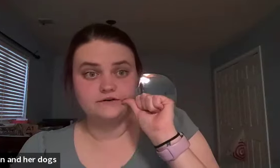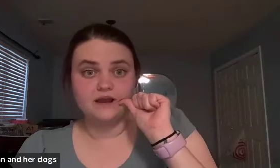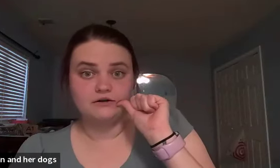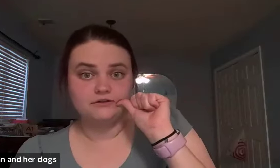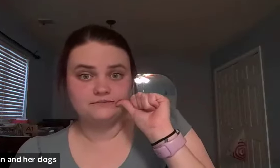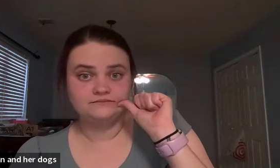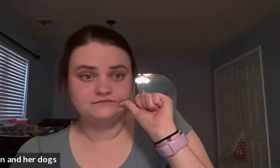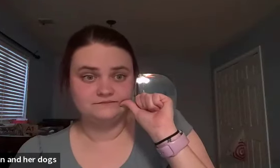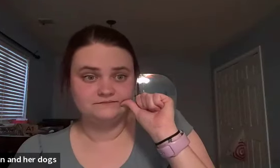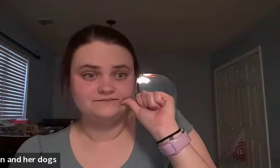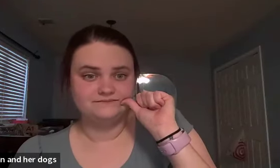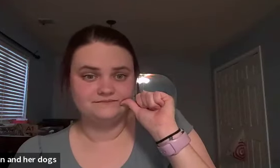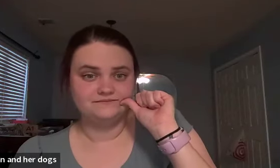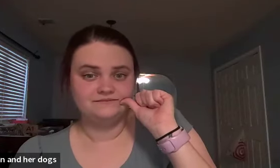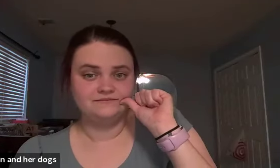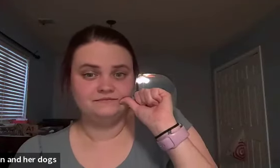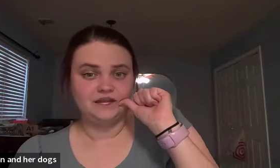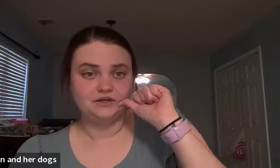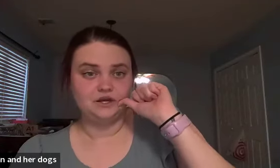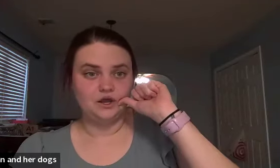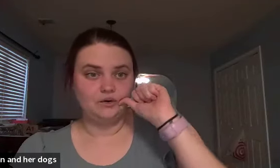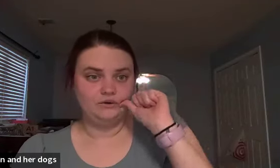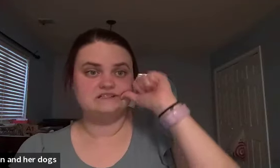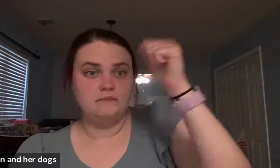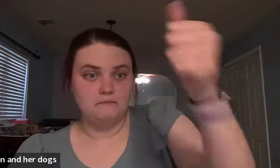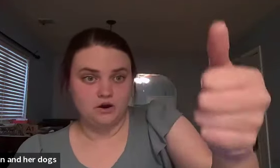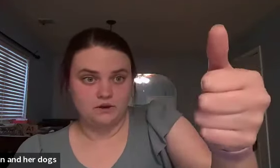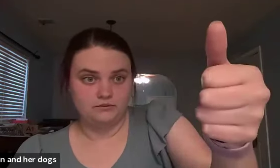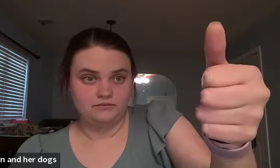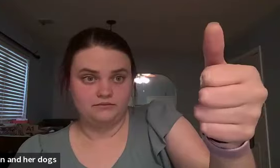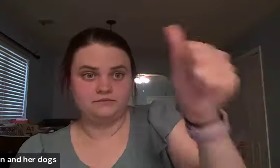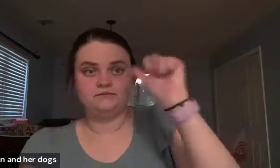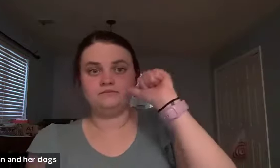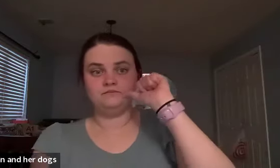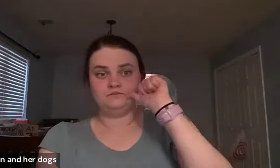your mouth. And you're going to go tomorrow.